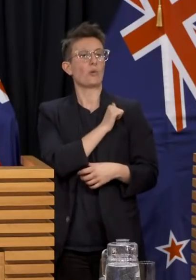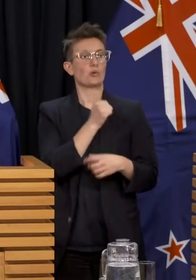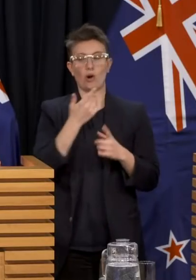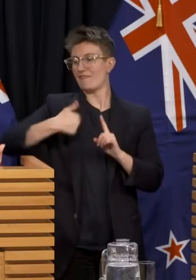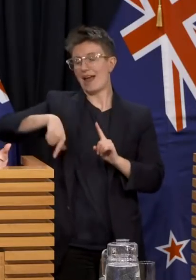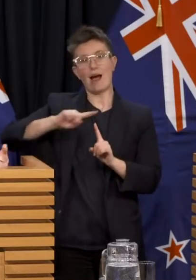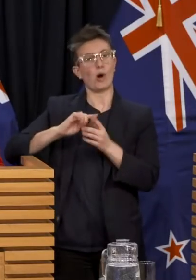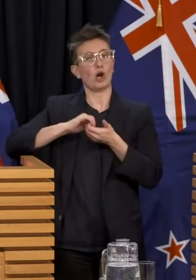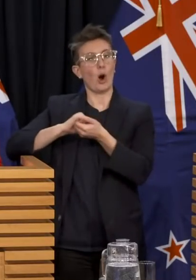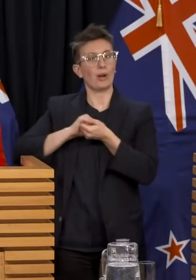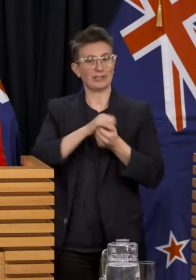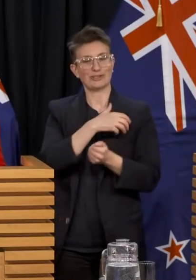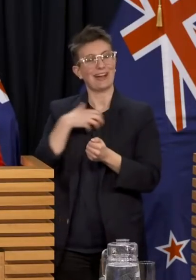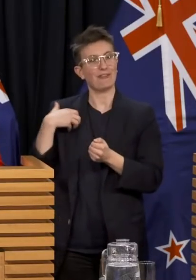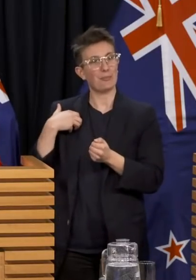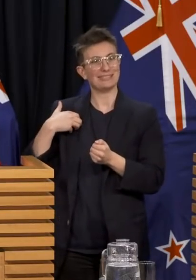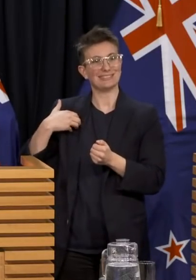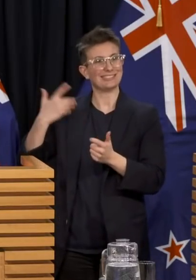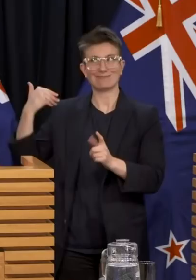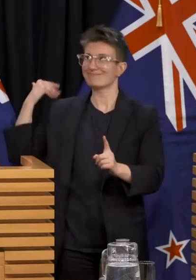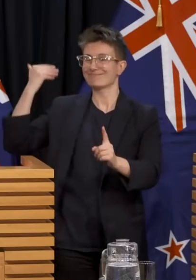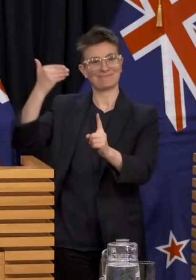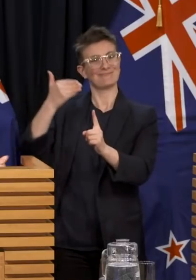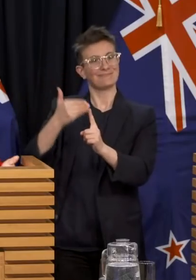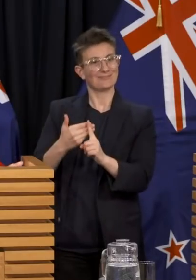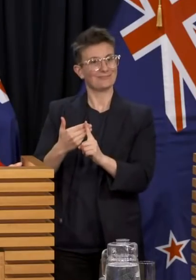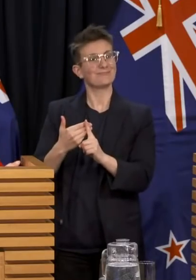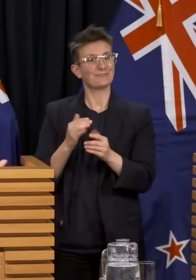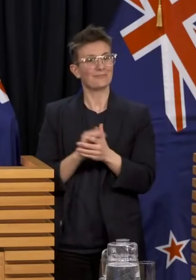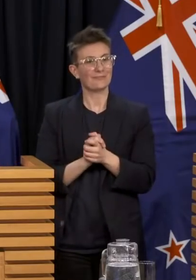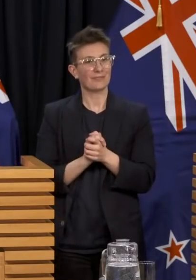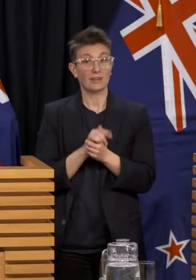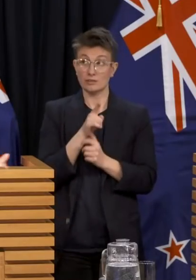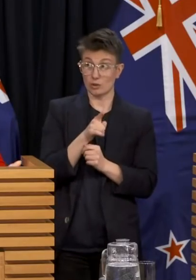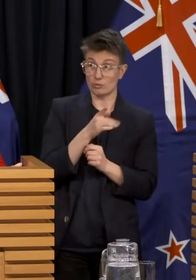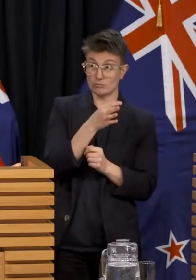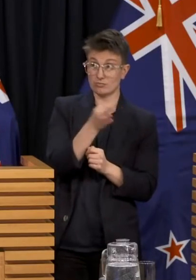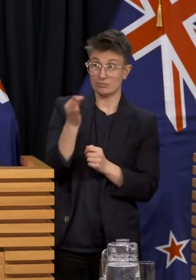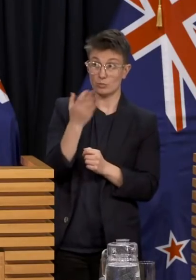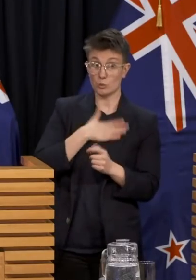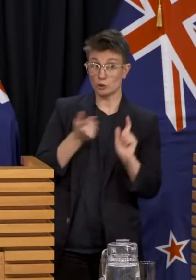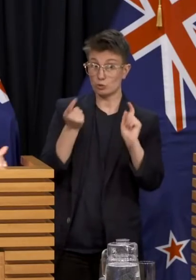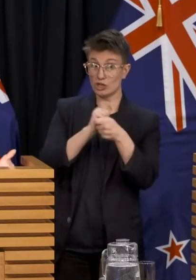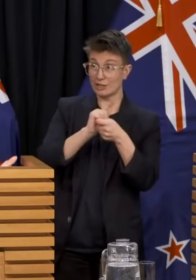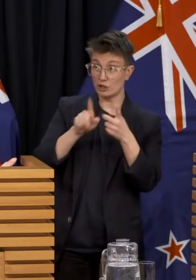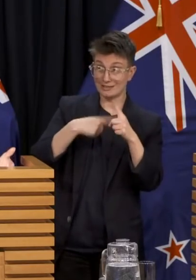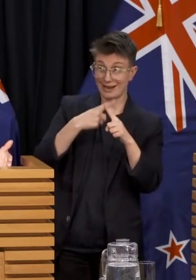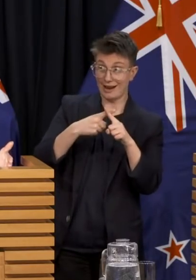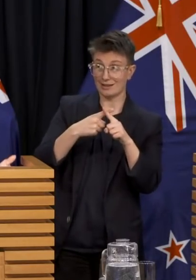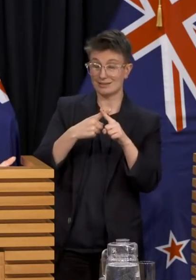welfare system? again, I'll refer back to my previous question. We have, for a large part, you will have seen already some